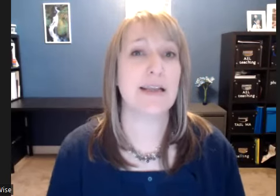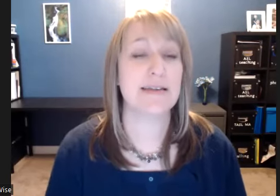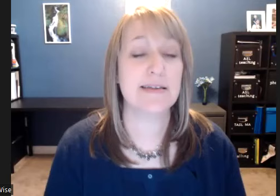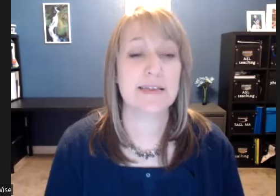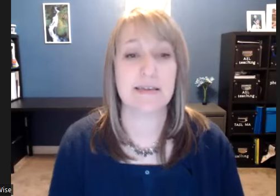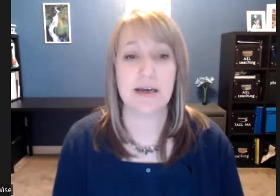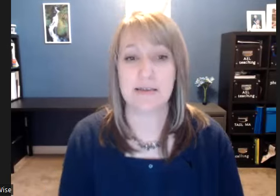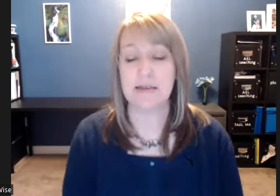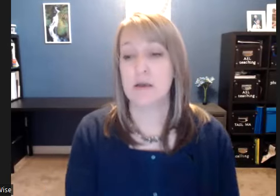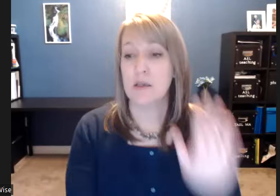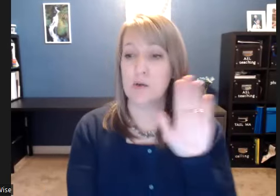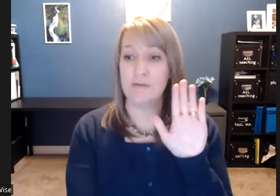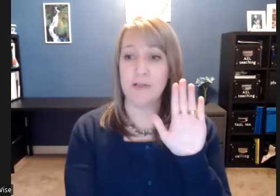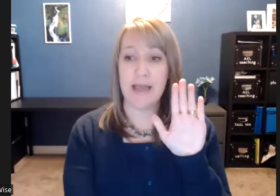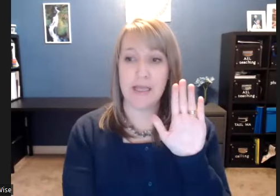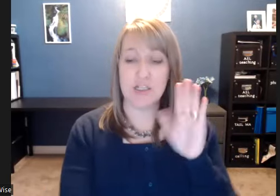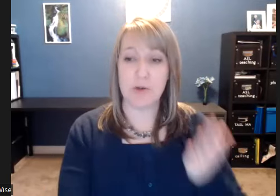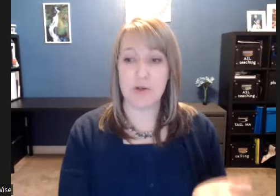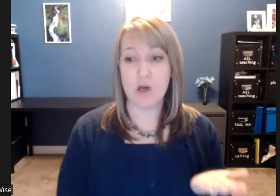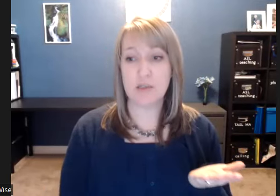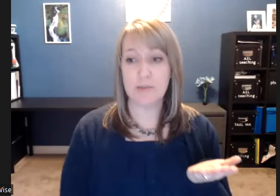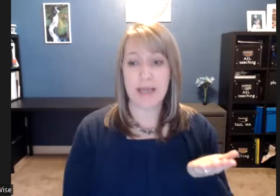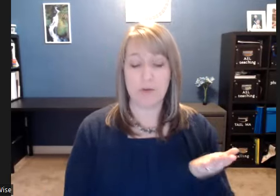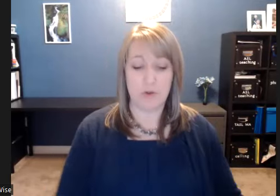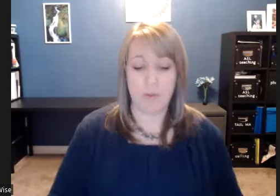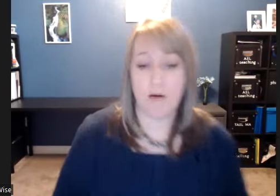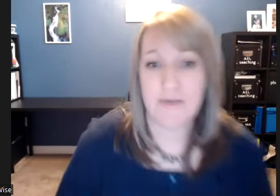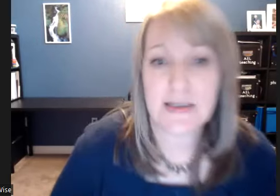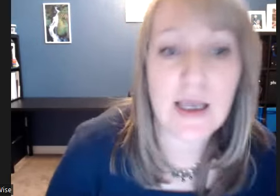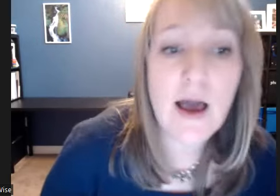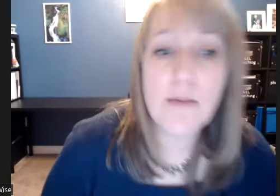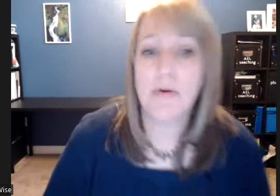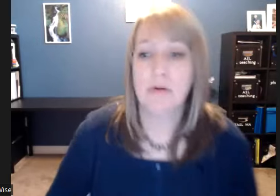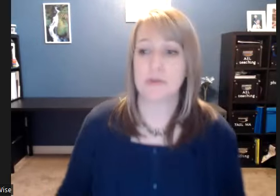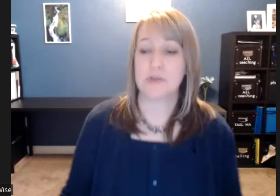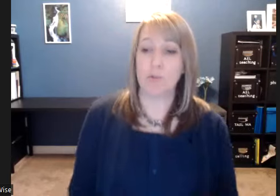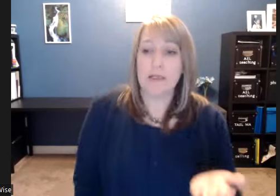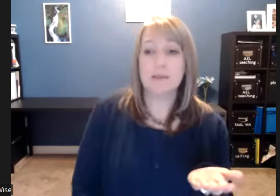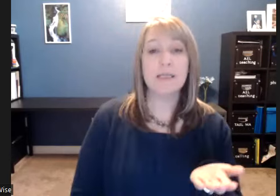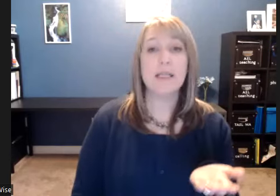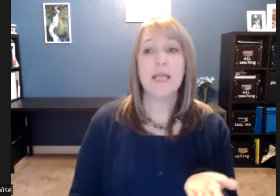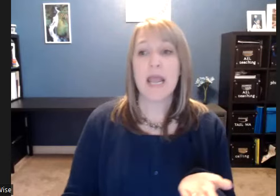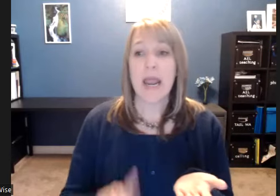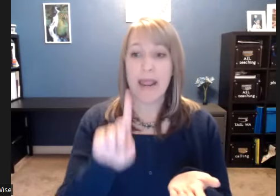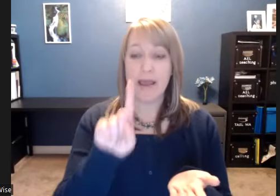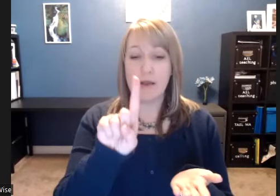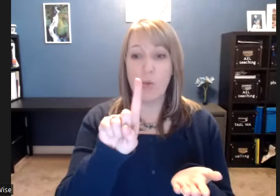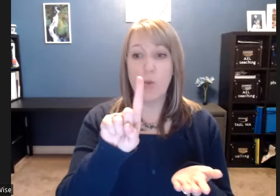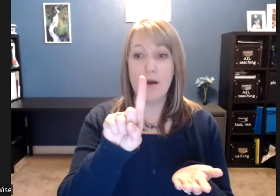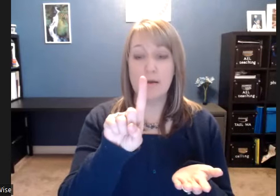is discuss. You want a flat hand shape on your non-dominant hand with your palm facing up. Scoot back a little bit. And a 1